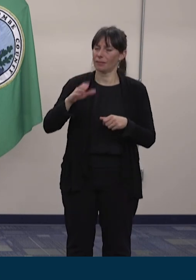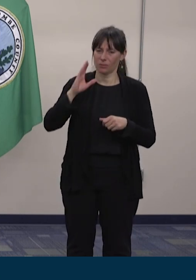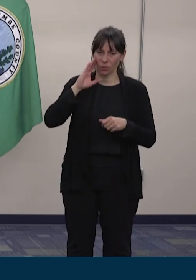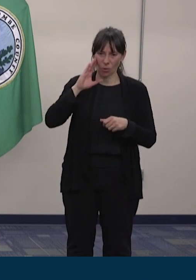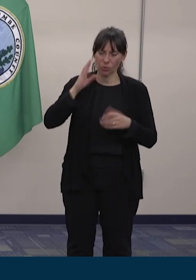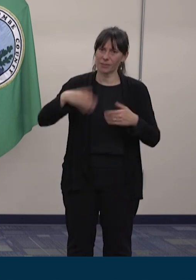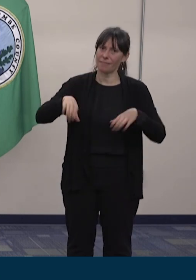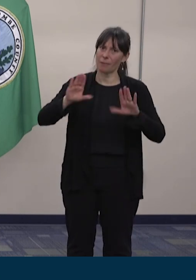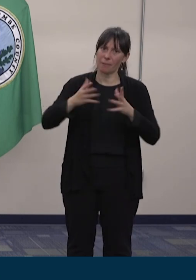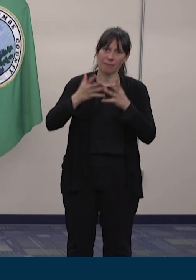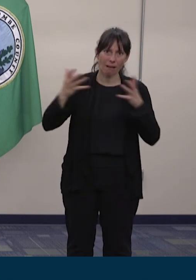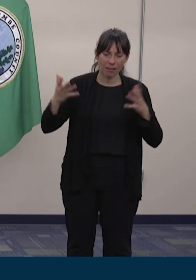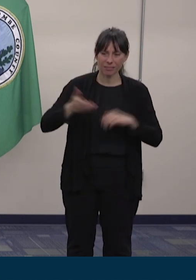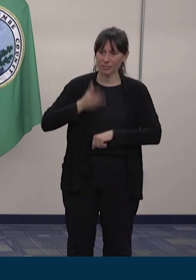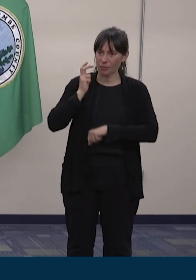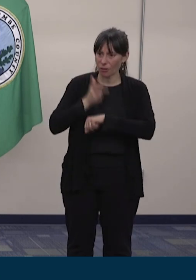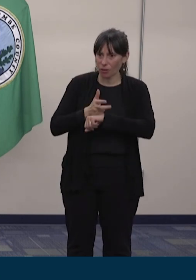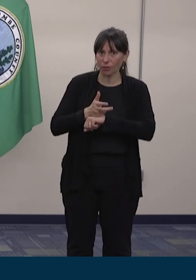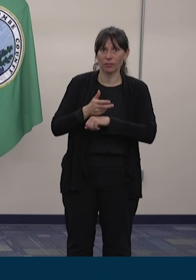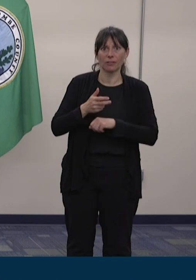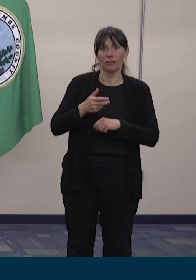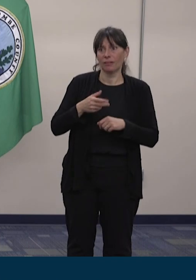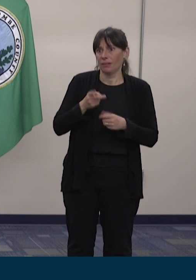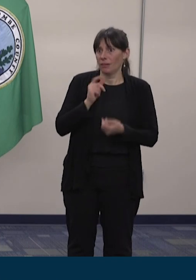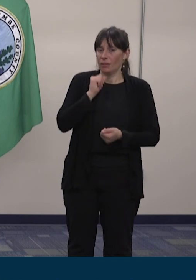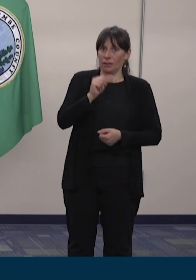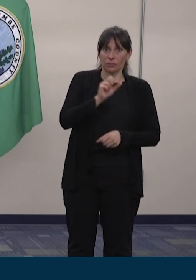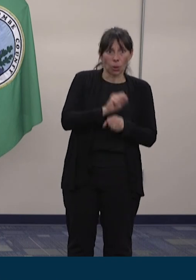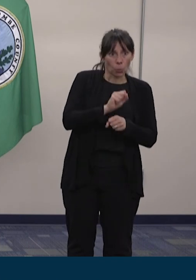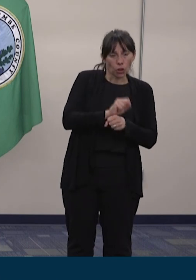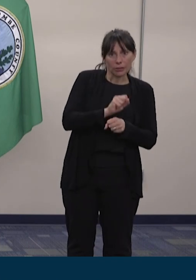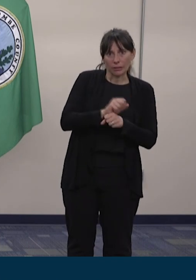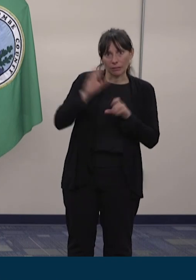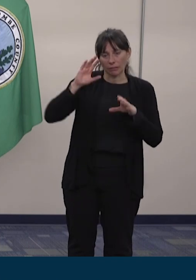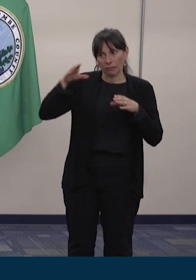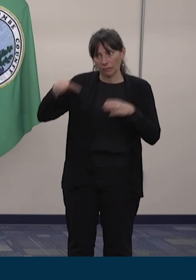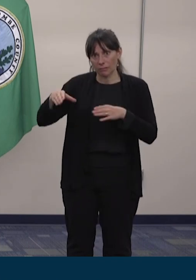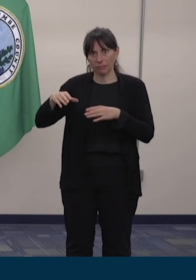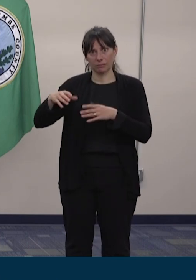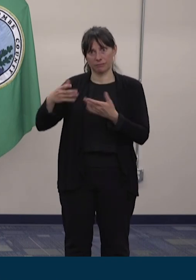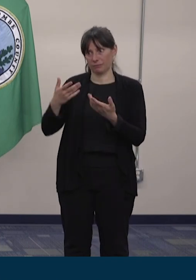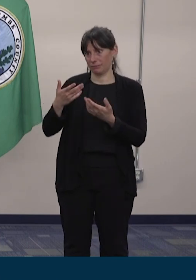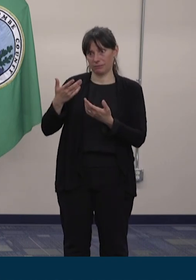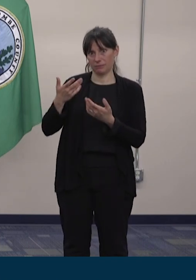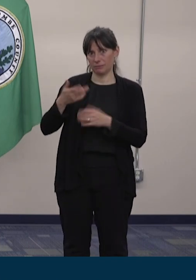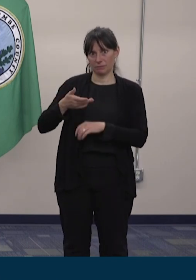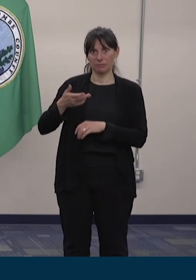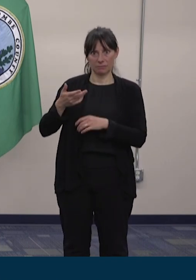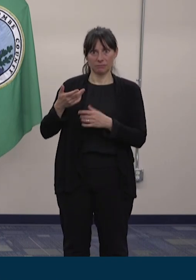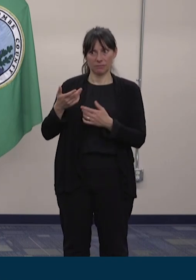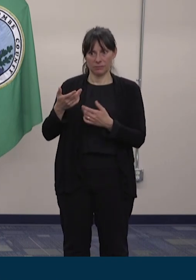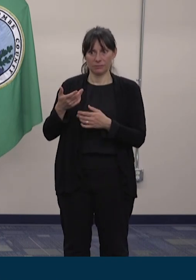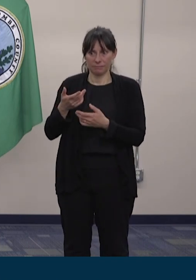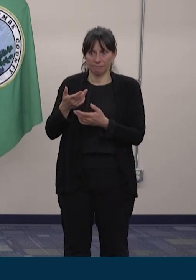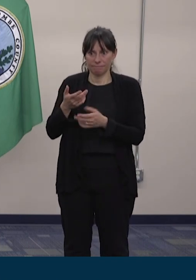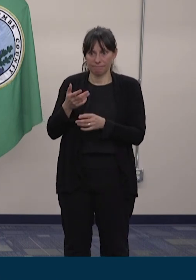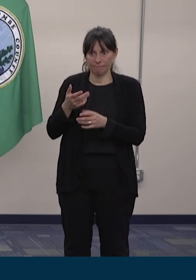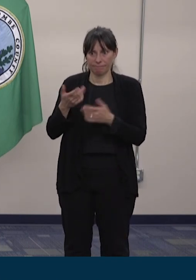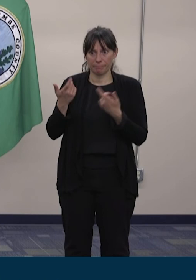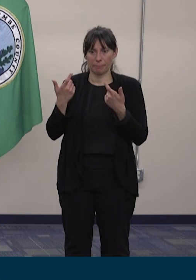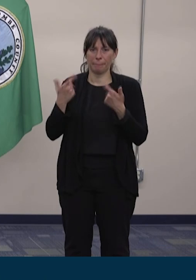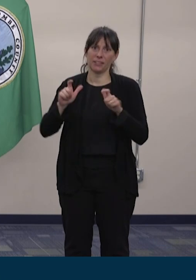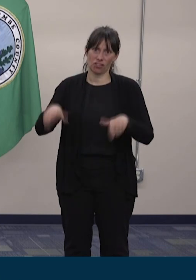sacrifices, personal and professional, to keep our community safe. I want to specifically